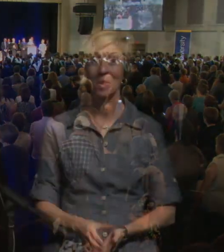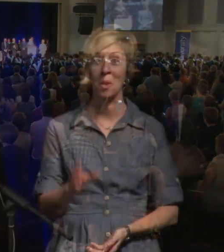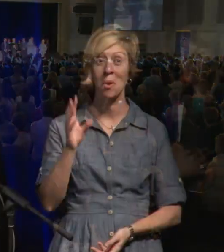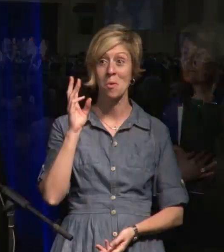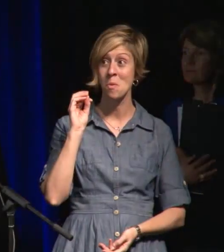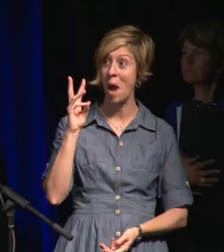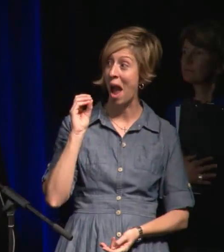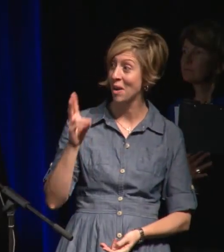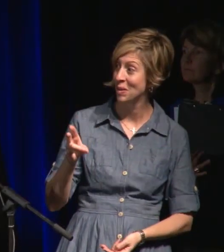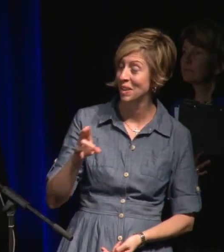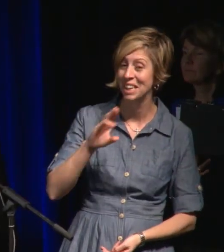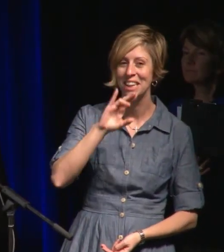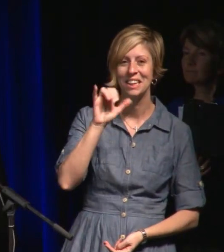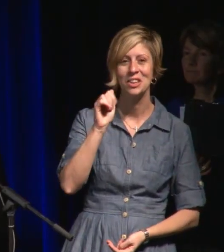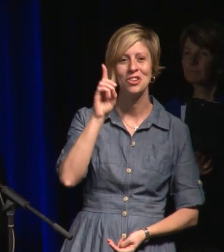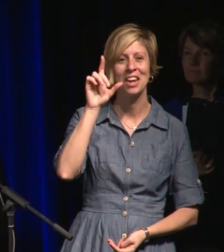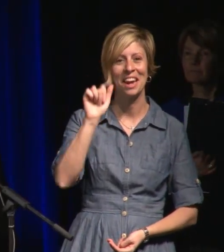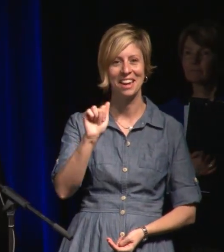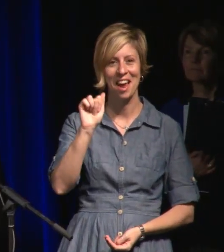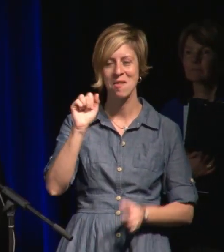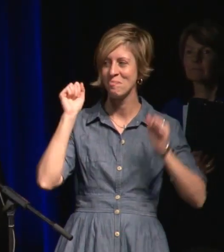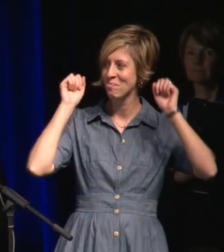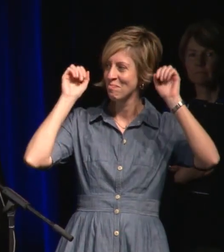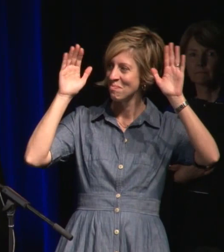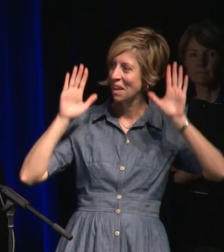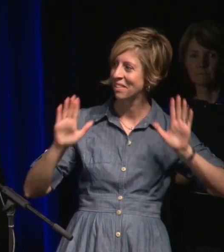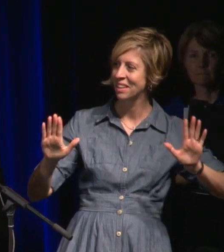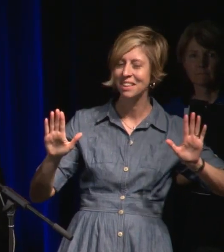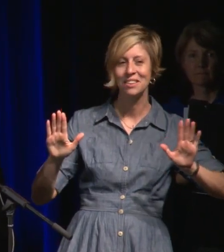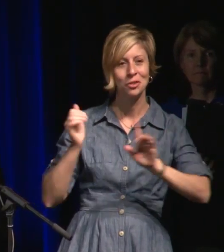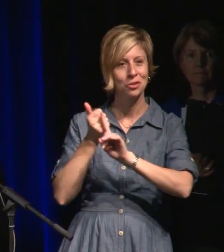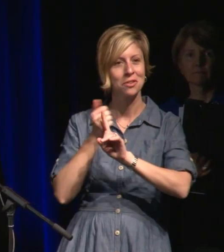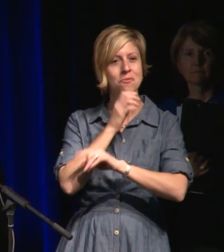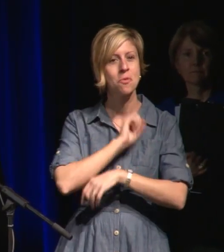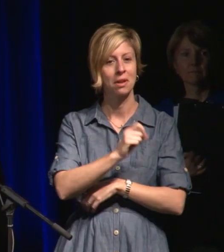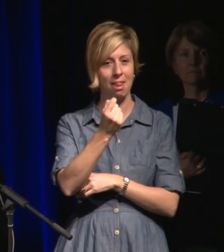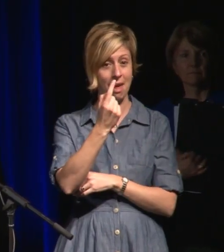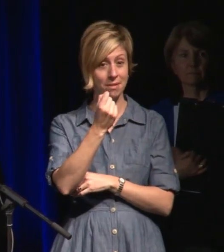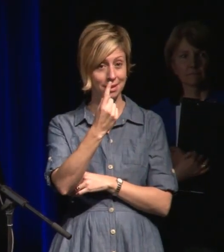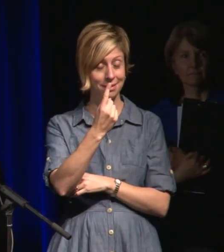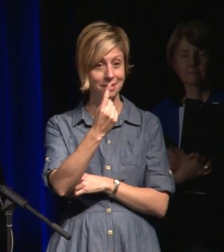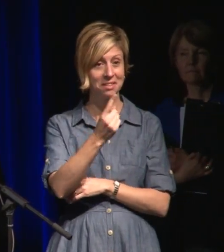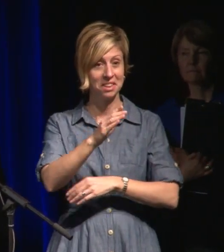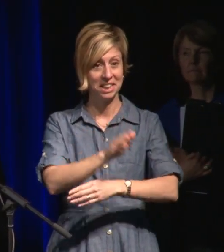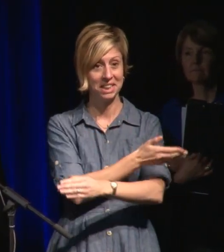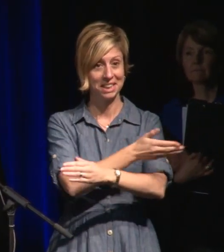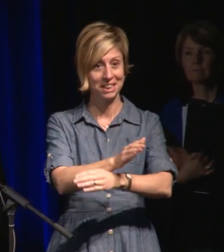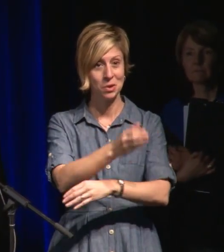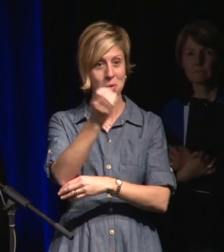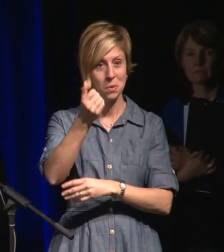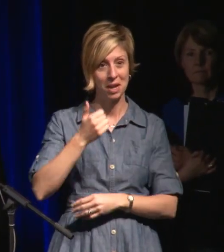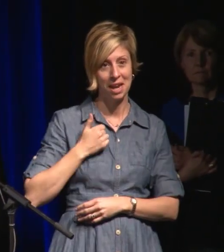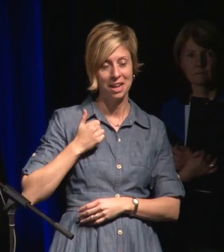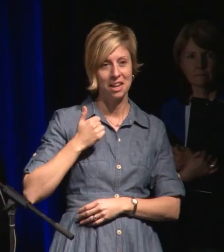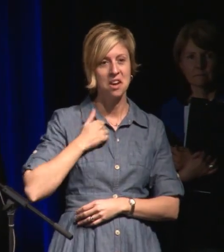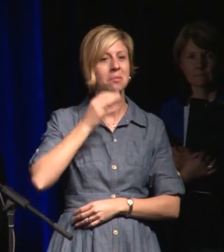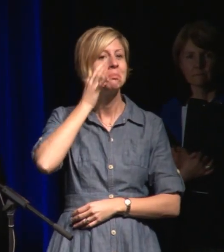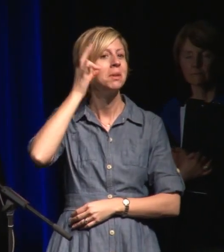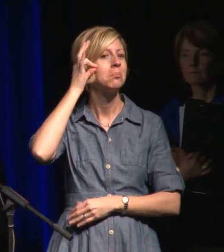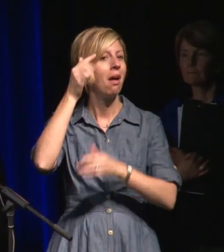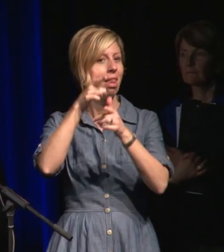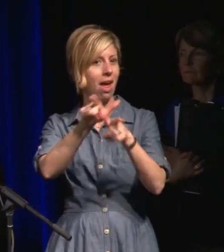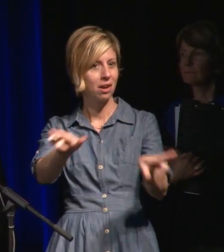Wow, Jada, that was amazing. Jada is 11 years old, singing O Canada in her official Mi'kmaq